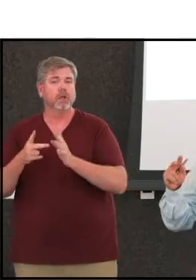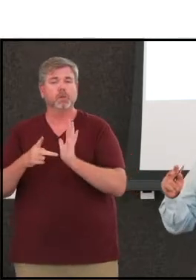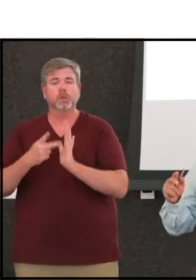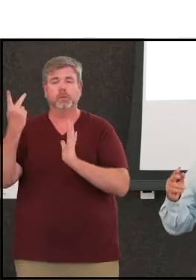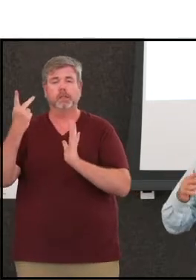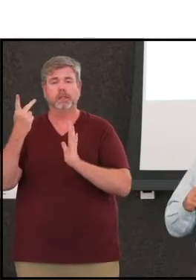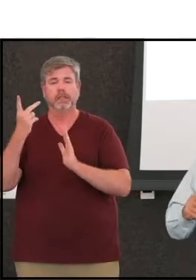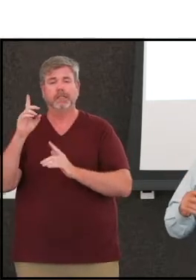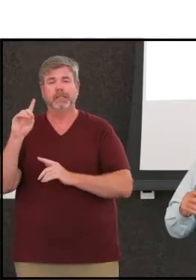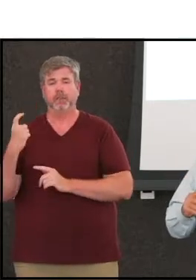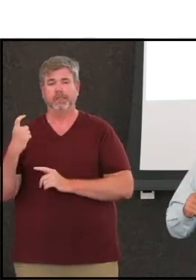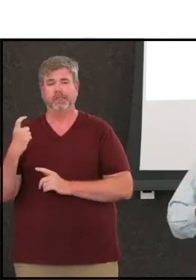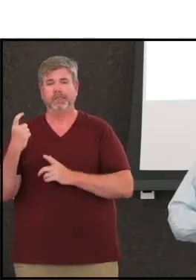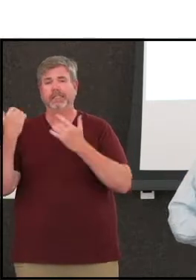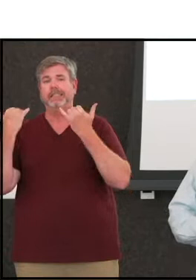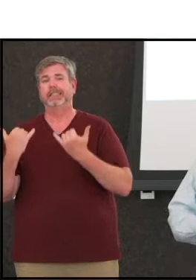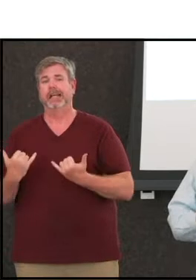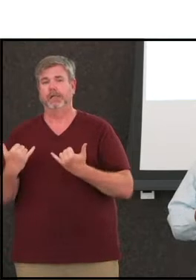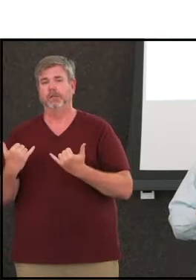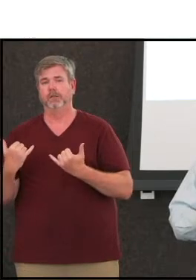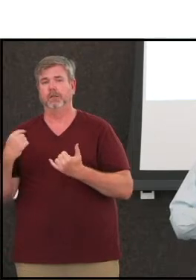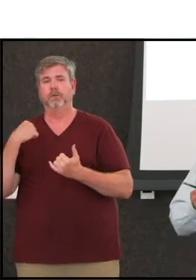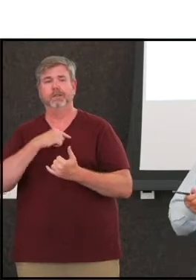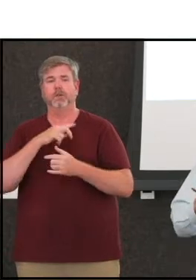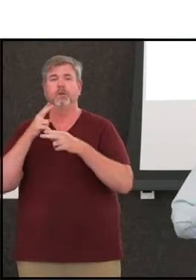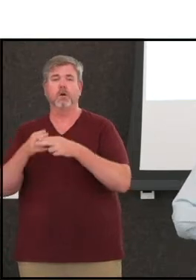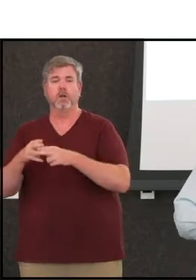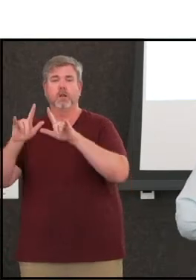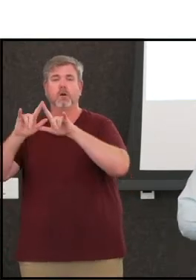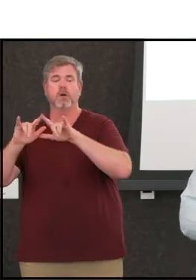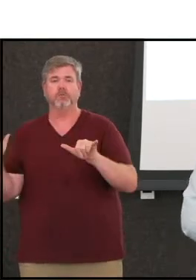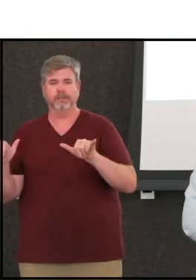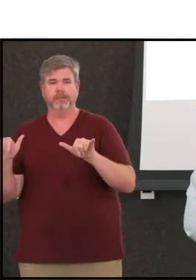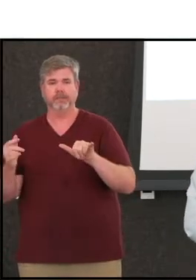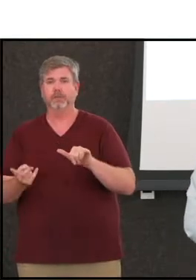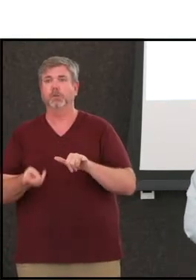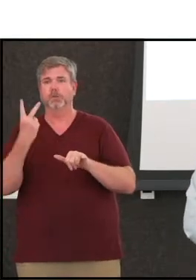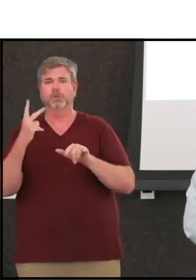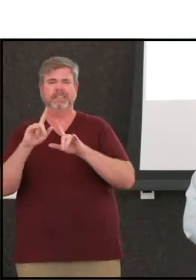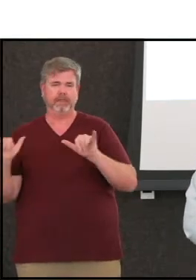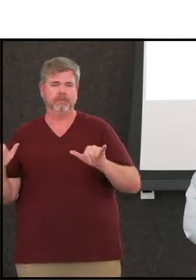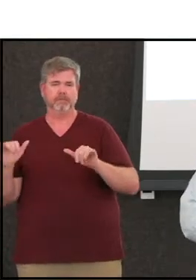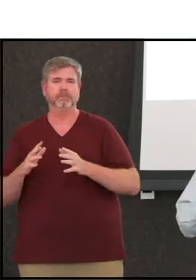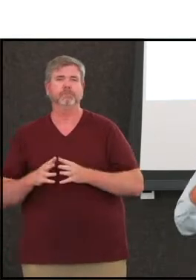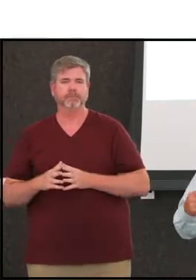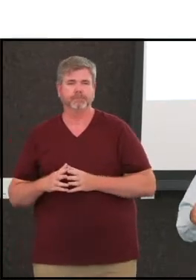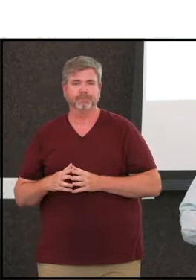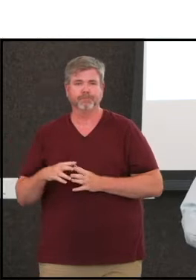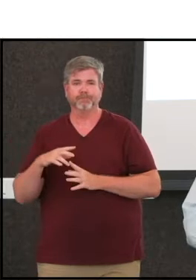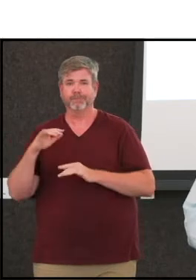have both mental health issues and substance use, including alcohol. So this is where